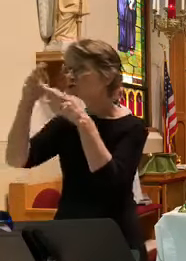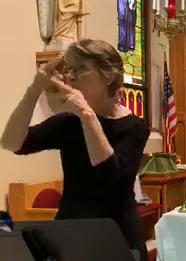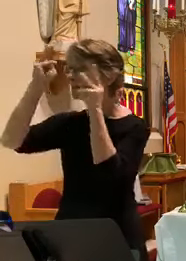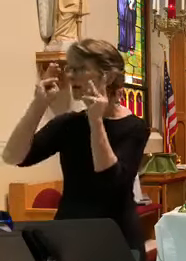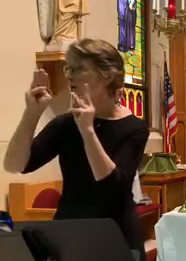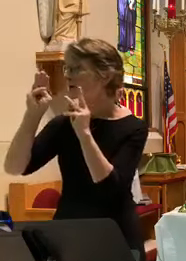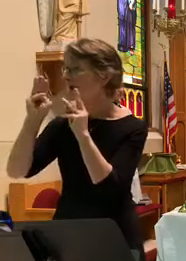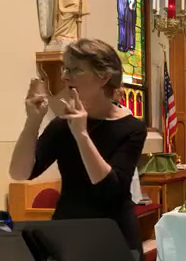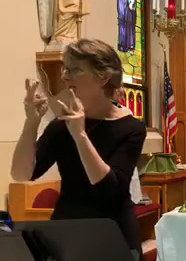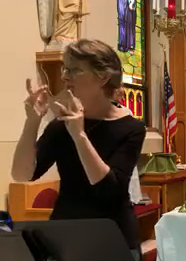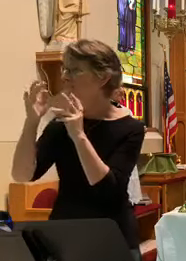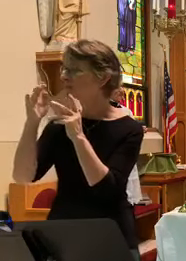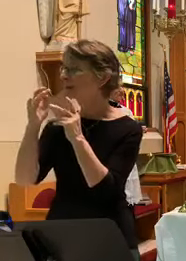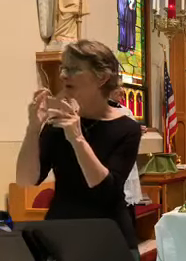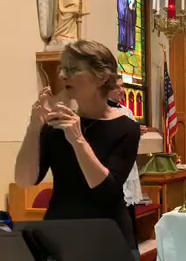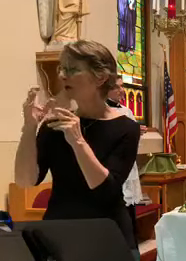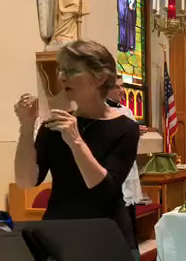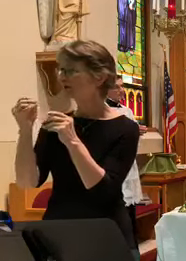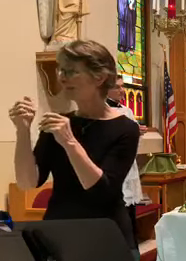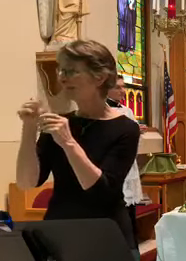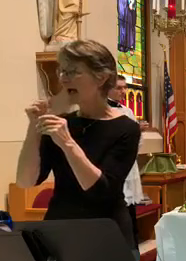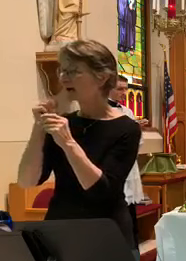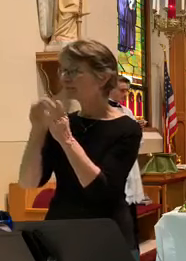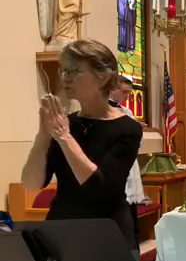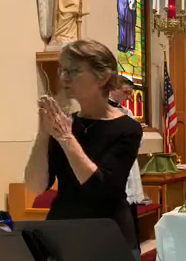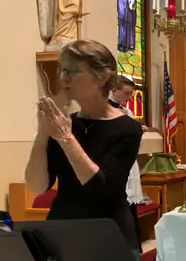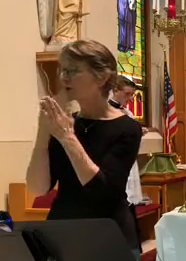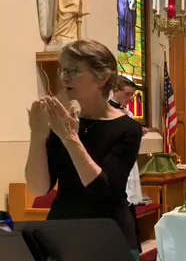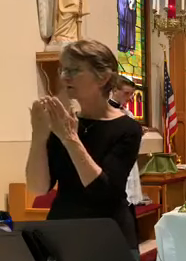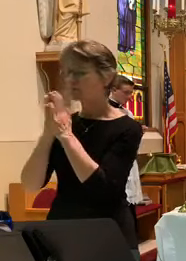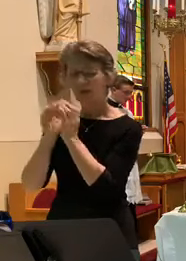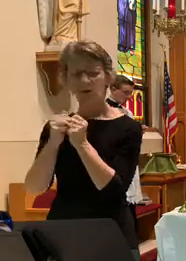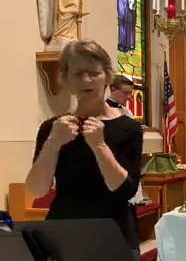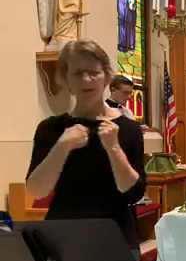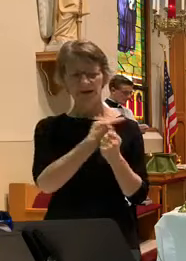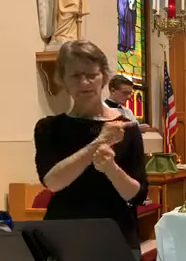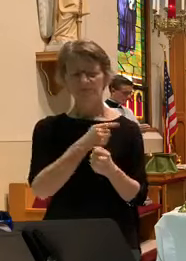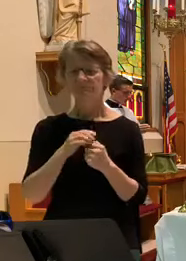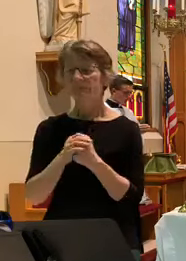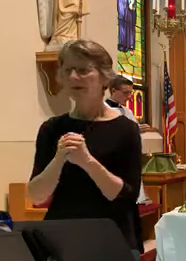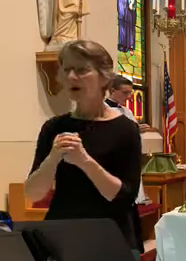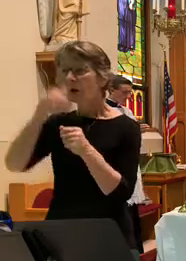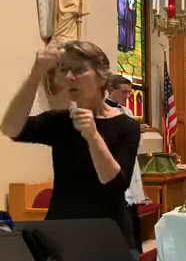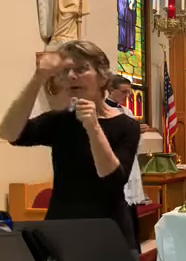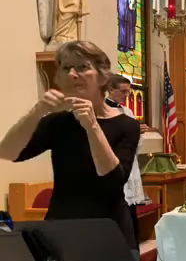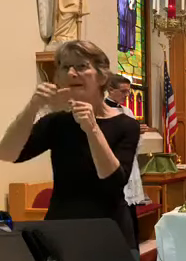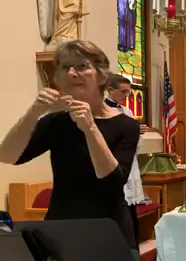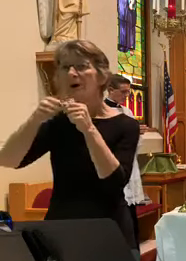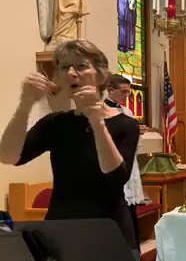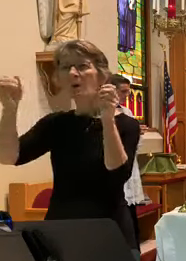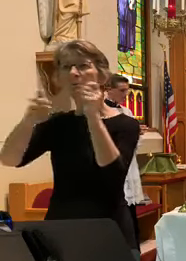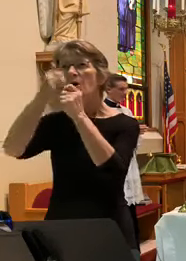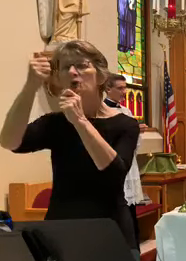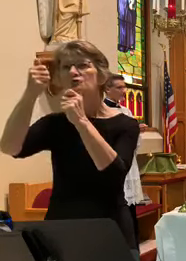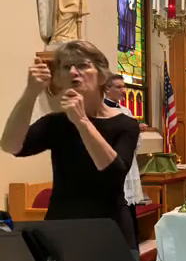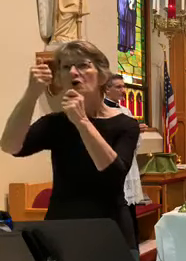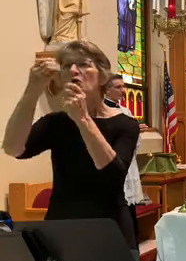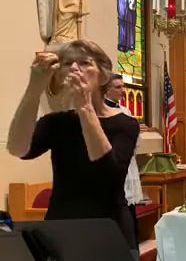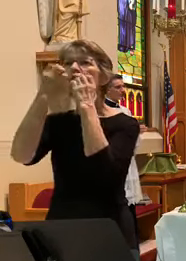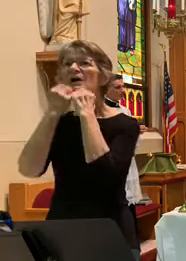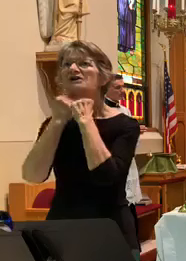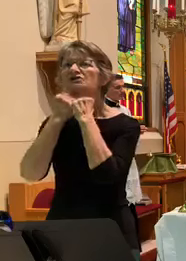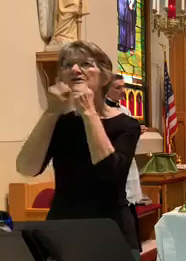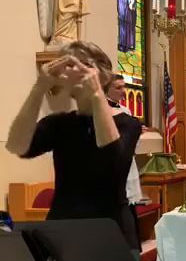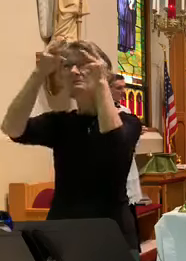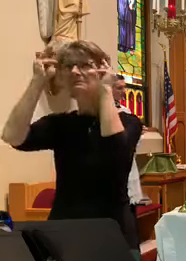you need it, but anticipating the Feast of the Assumption. Pray with me. Remember, O most gracious